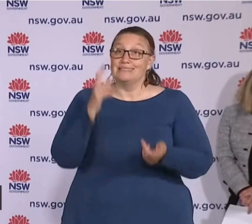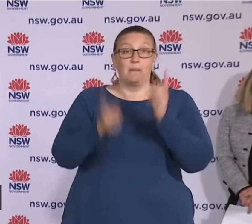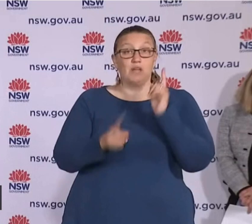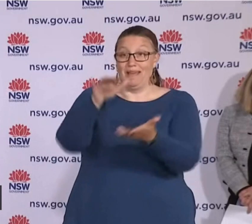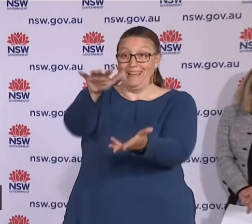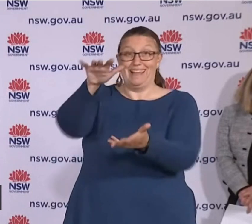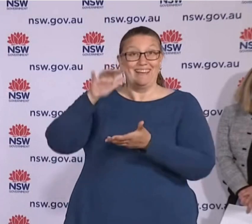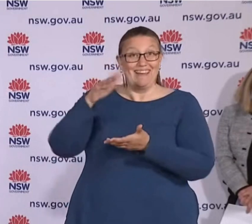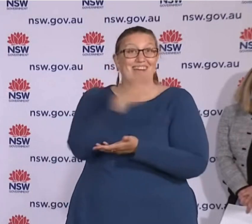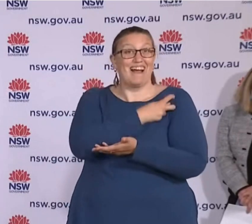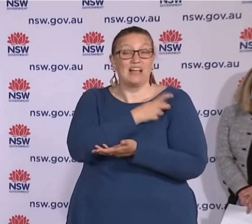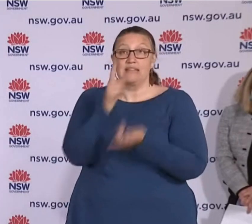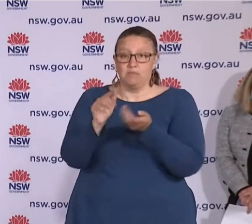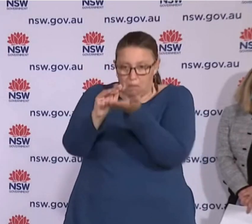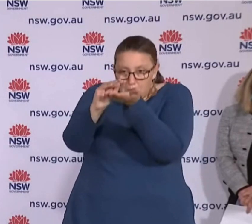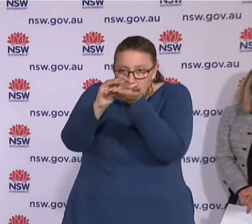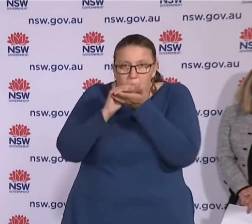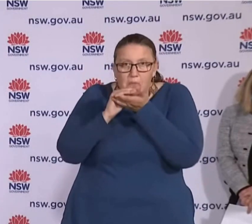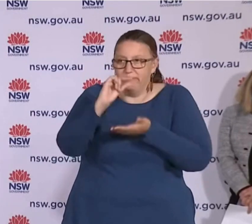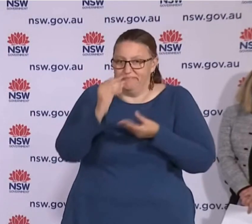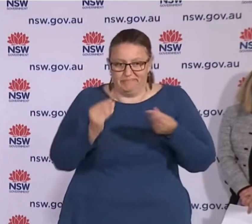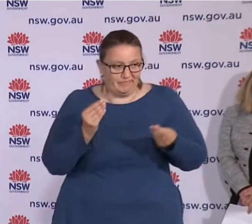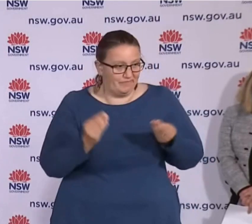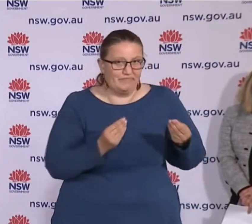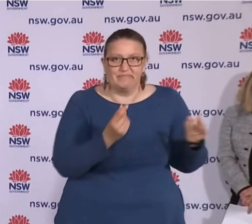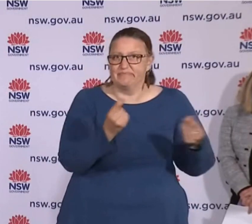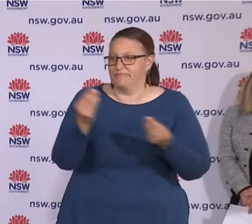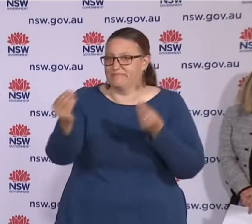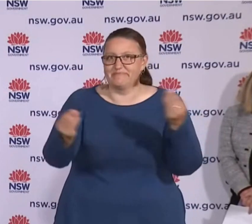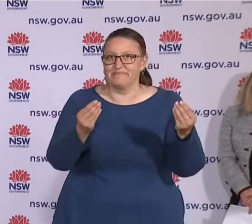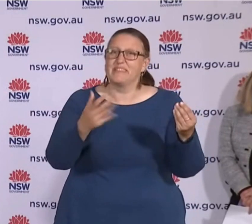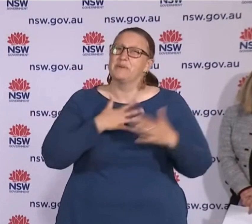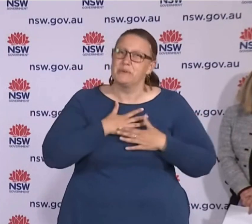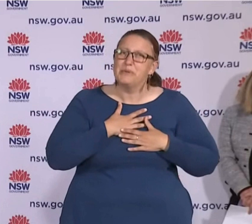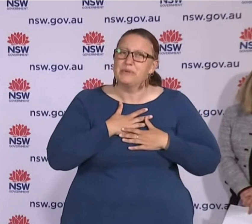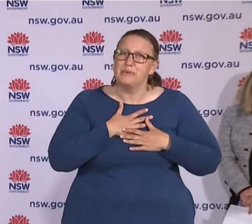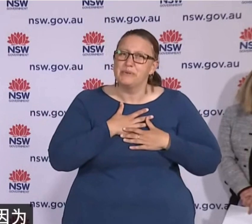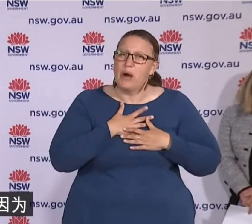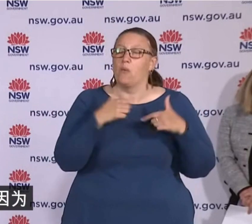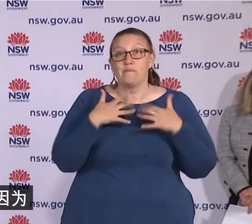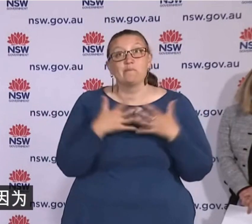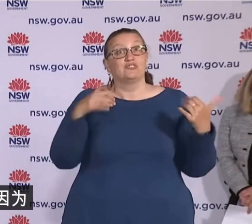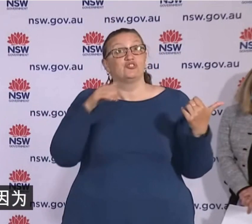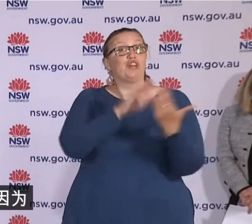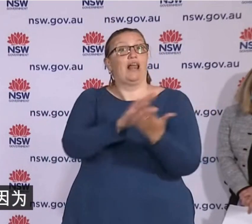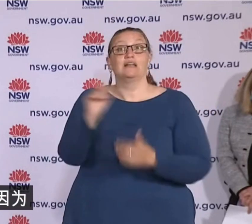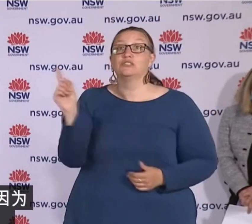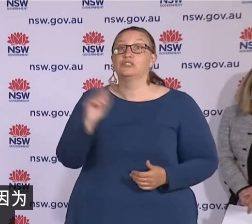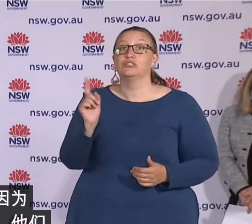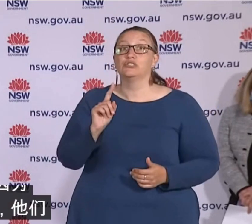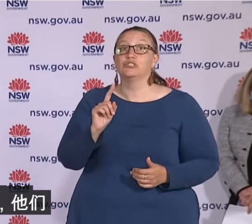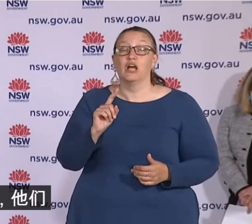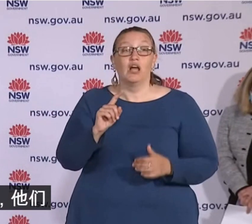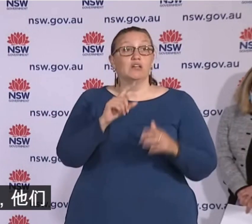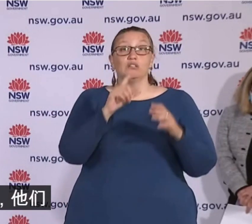for every single dose that the federal government has given us, but it's been a challenge for us making sure it gets to the right places, because the vaccines go directly to the GPs,